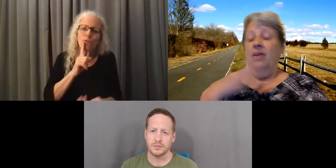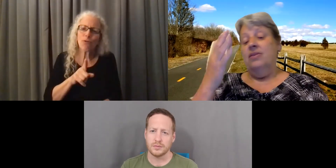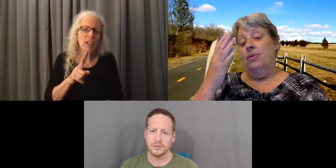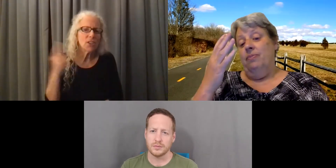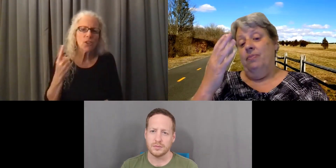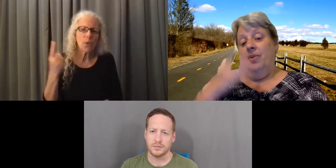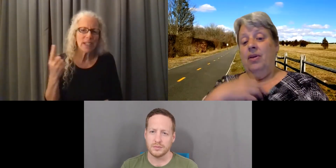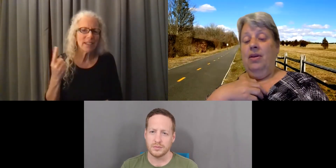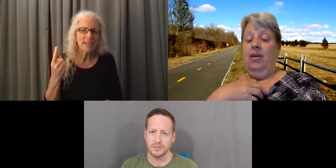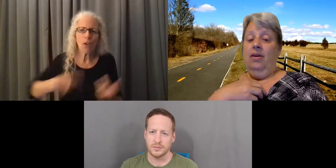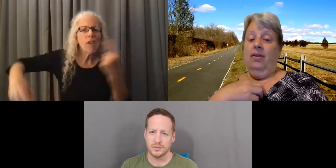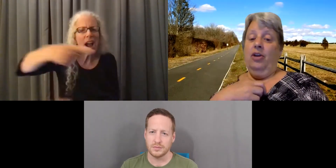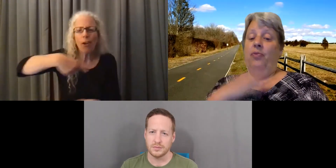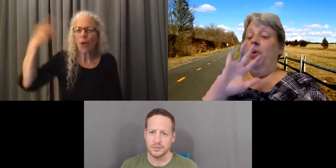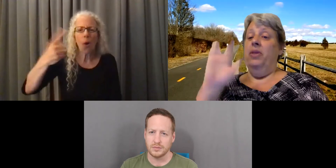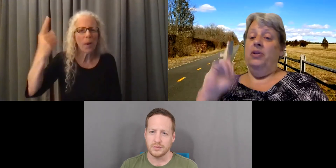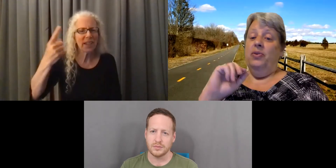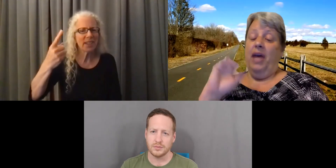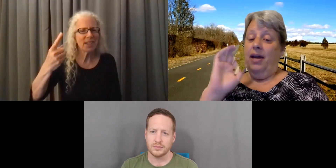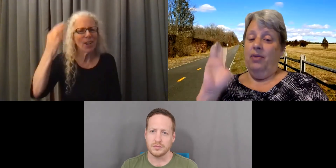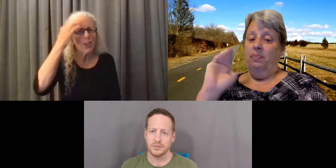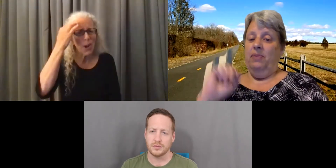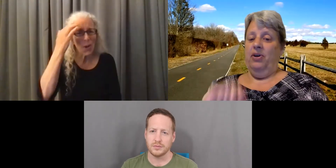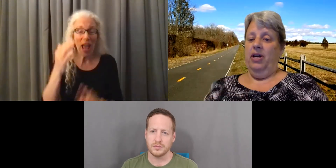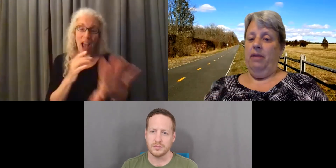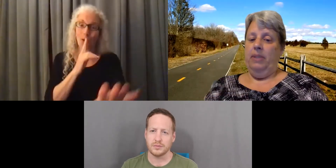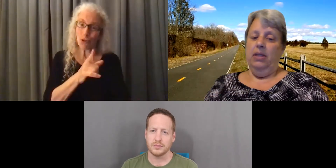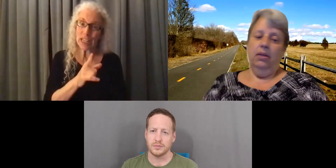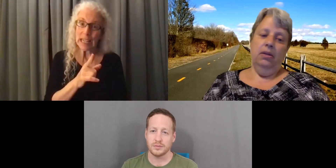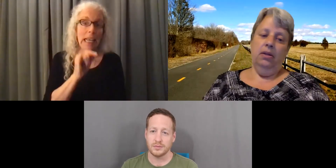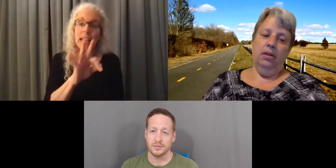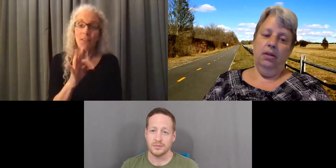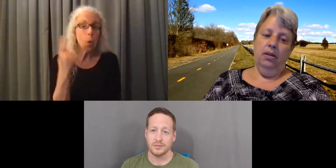So, if we only do that, I would be very happy.